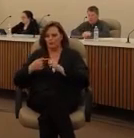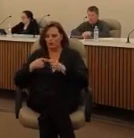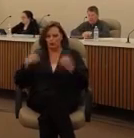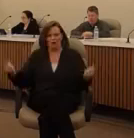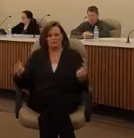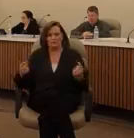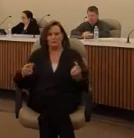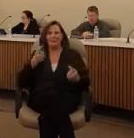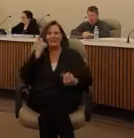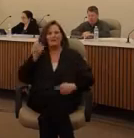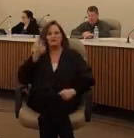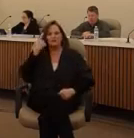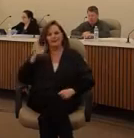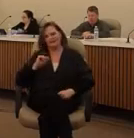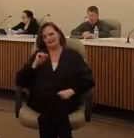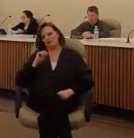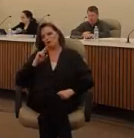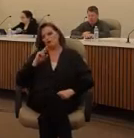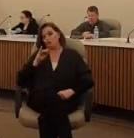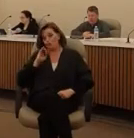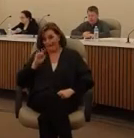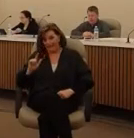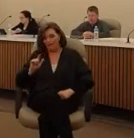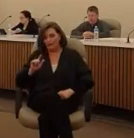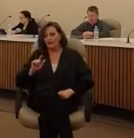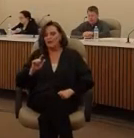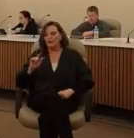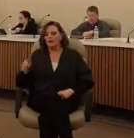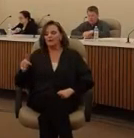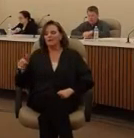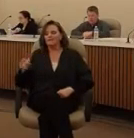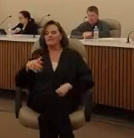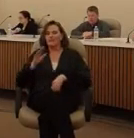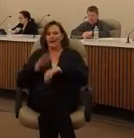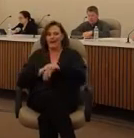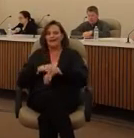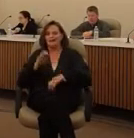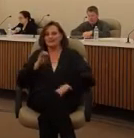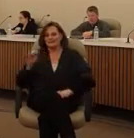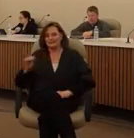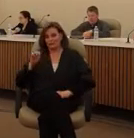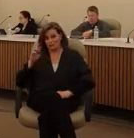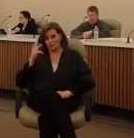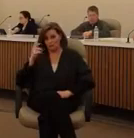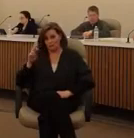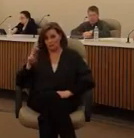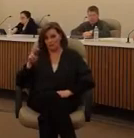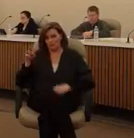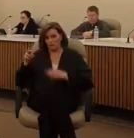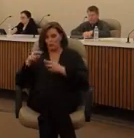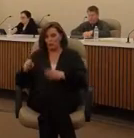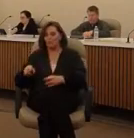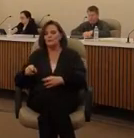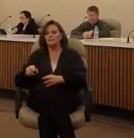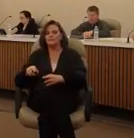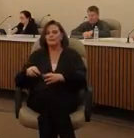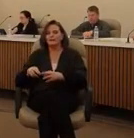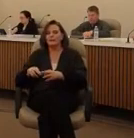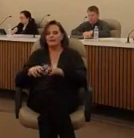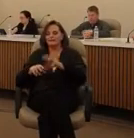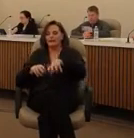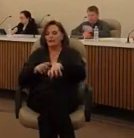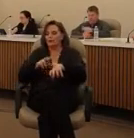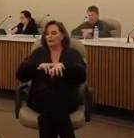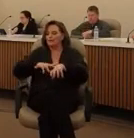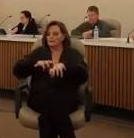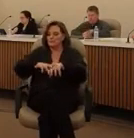the trail that's going to be on East River Road, the multimodal path, is set back from the road,